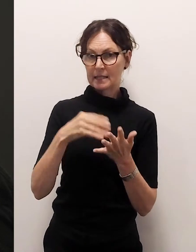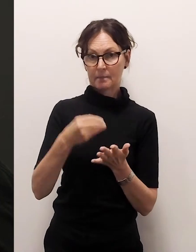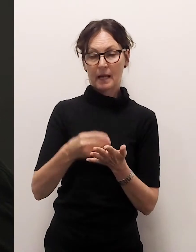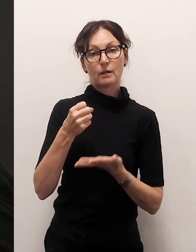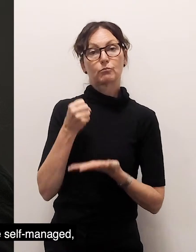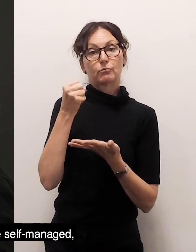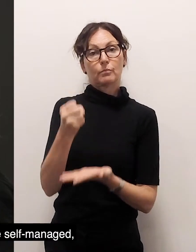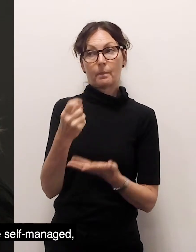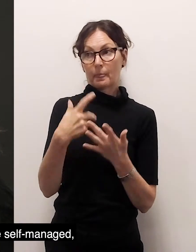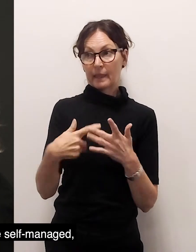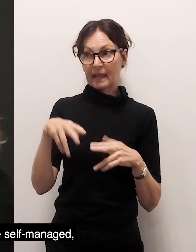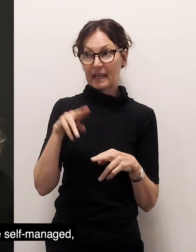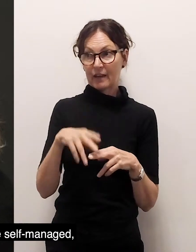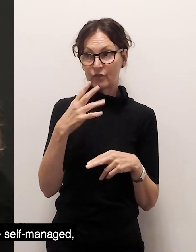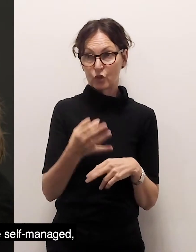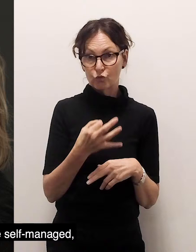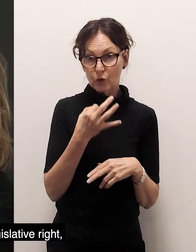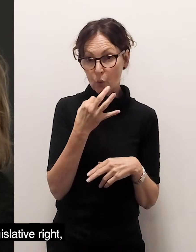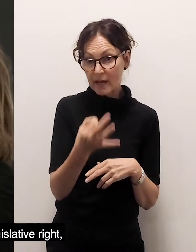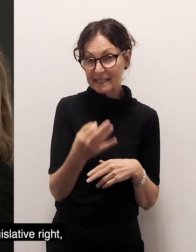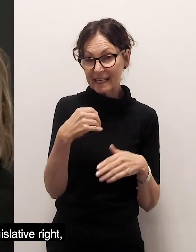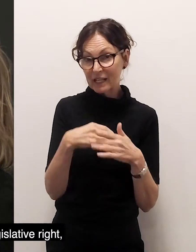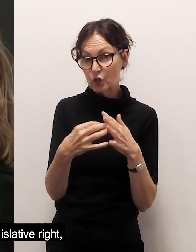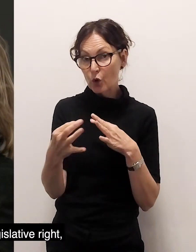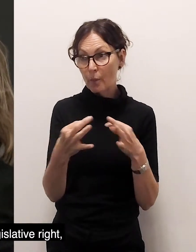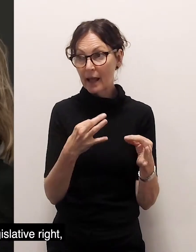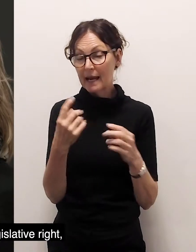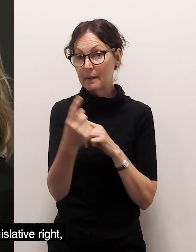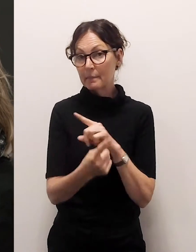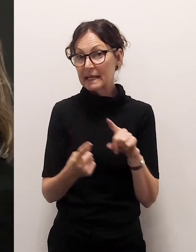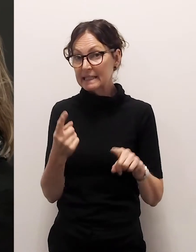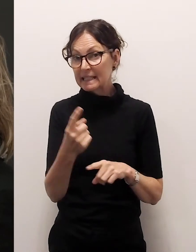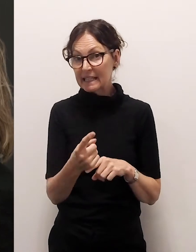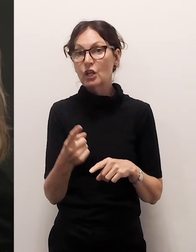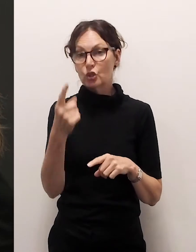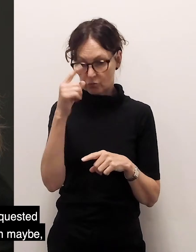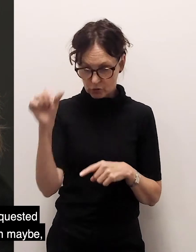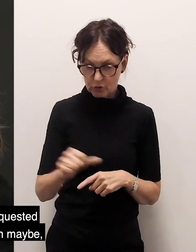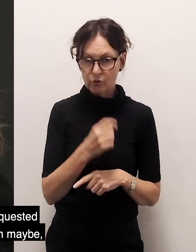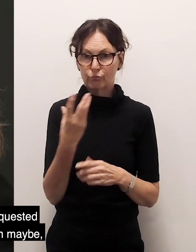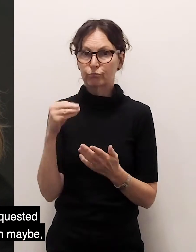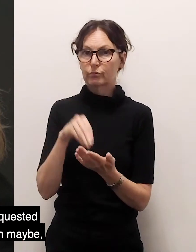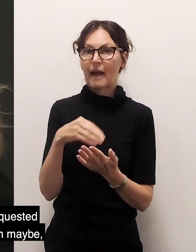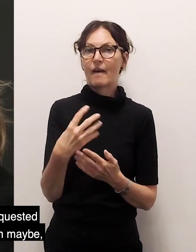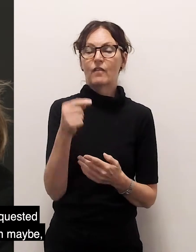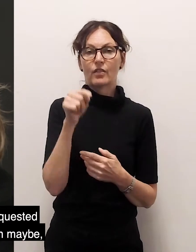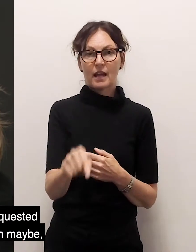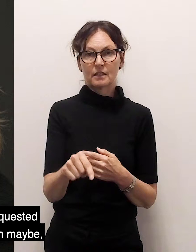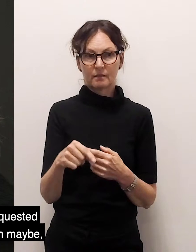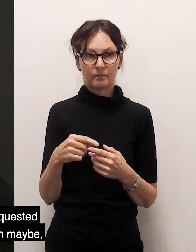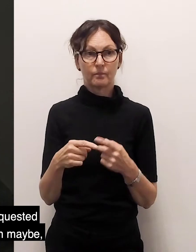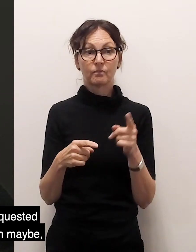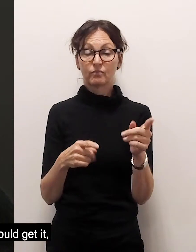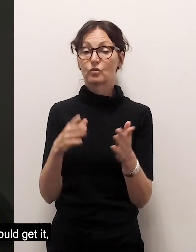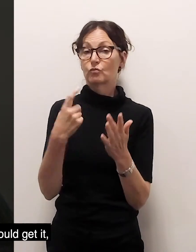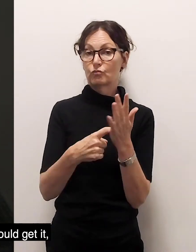of those. So if you choose to be self-managed, it's actually your legislative right. So if you requested at